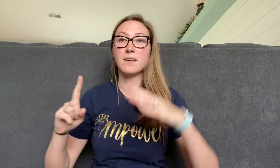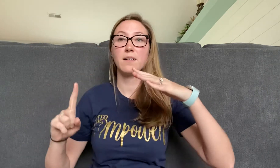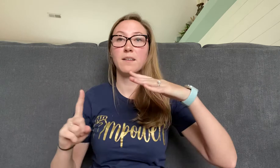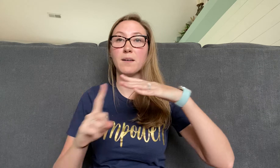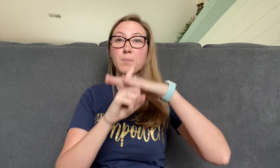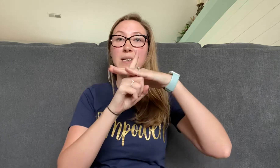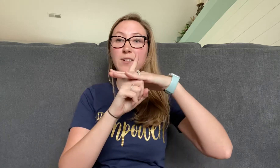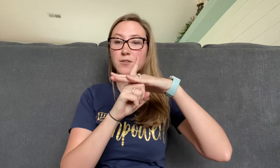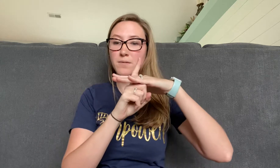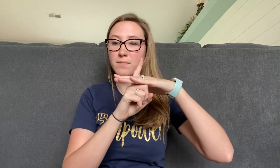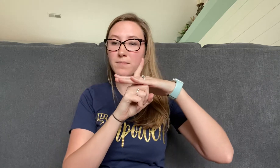Appear.